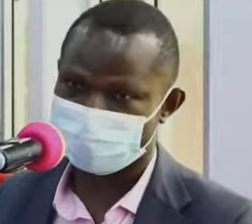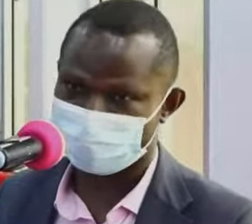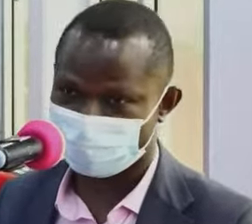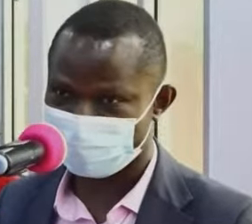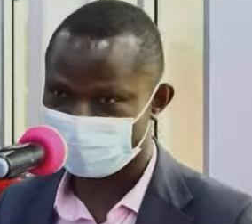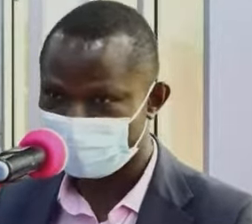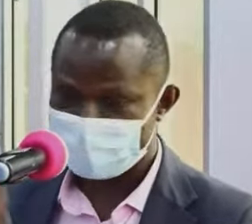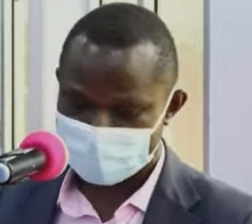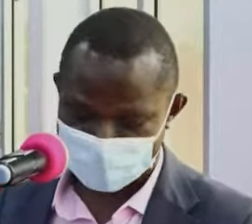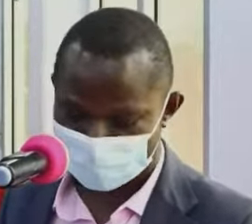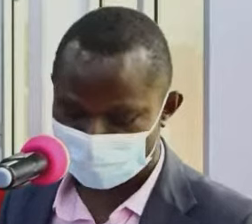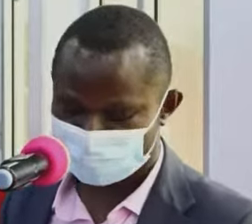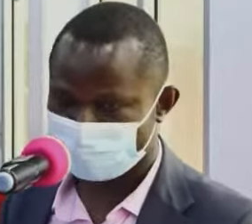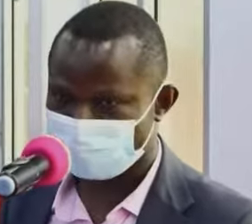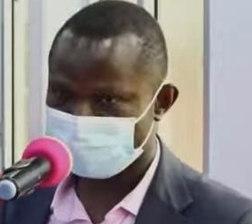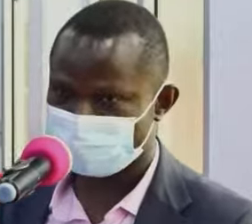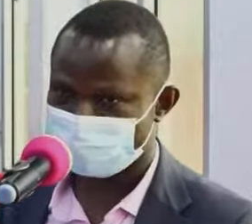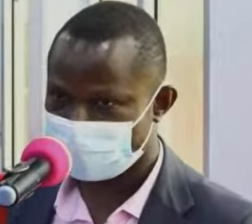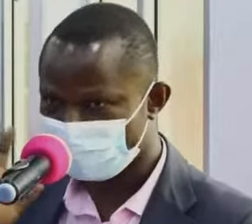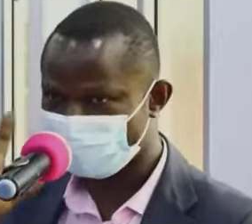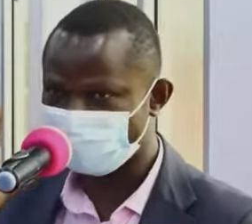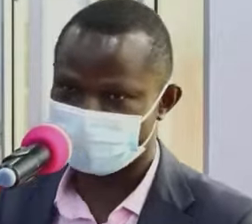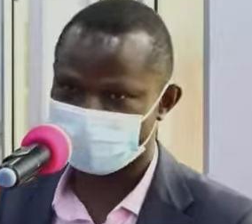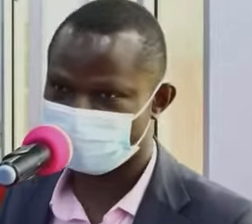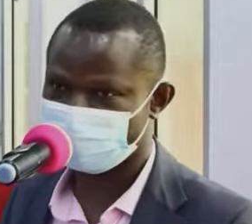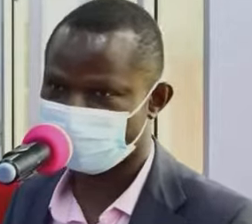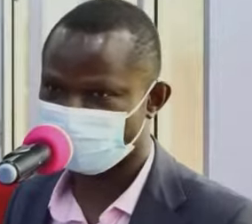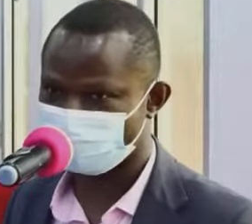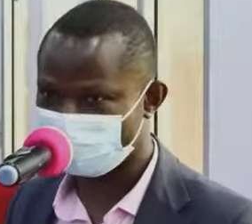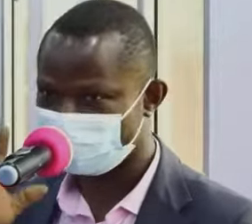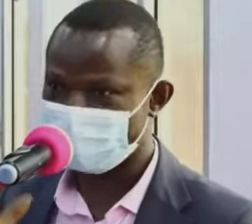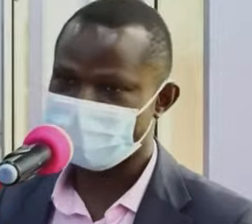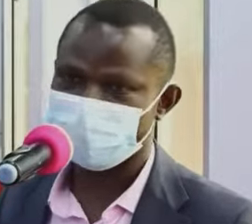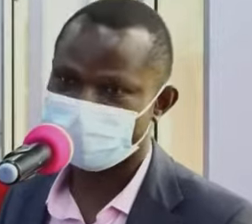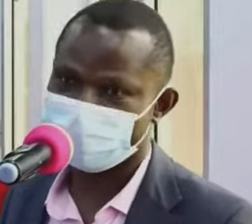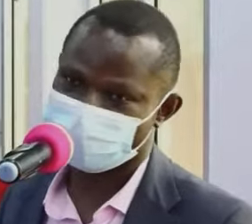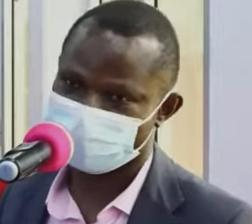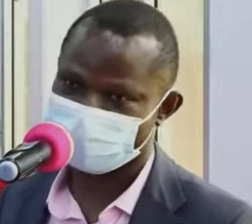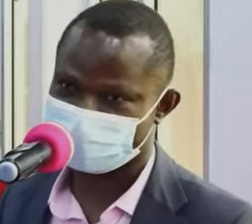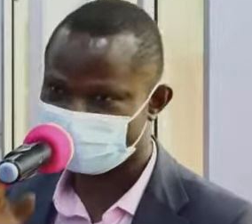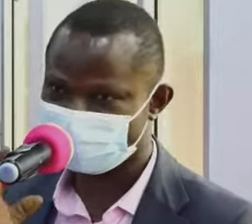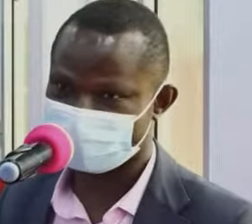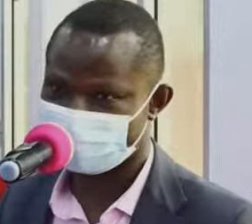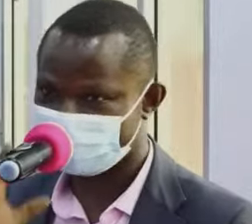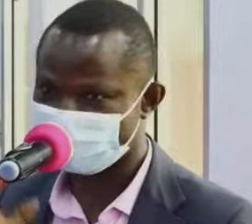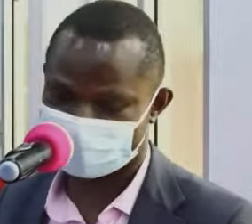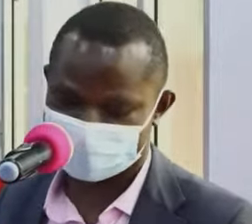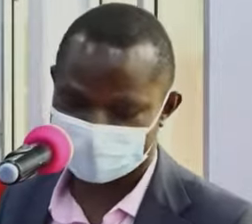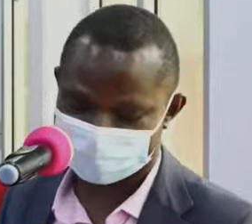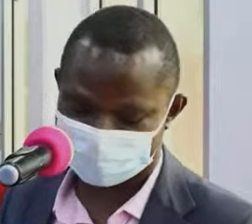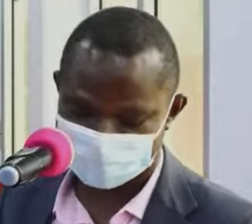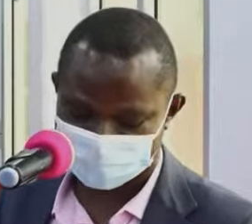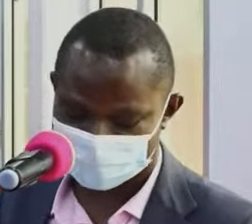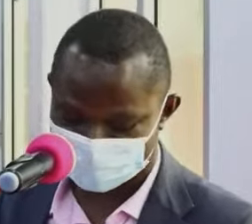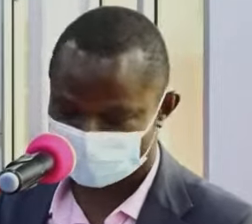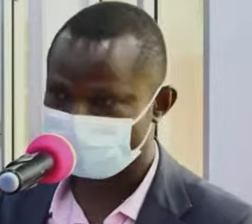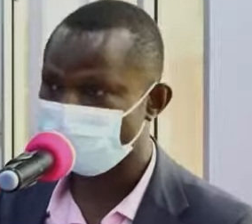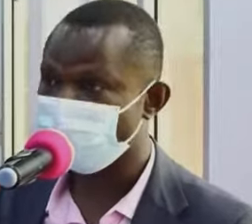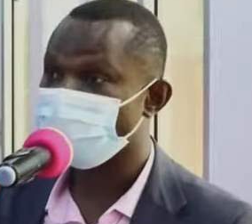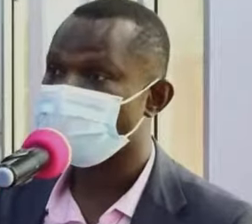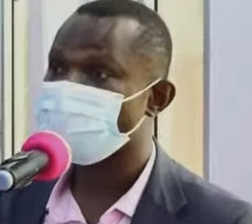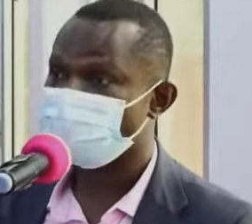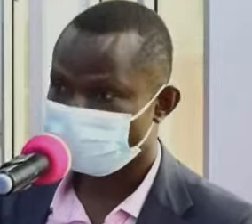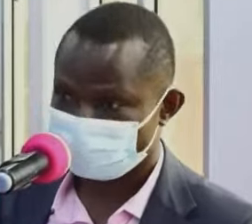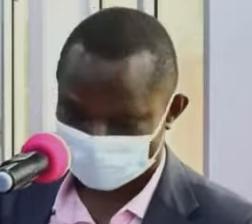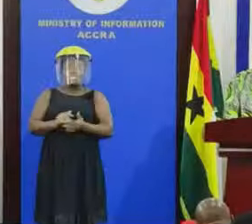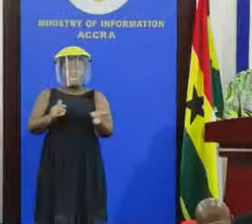huge amount of money. I want your comment on how to deal with this issue so that you get the foreign vessels registered to get the right money for how to deal